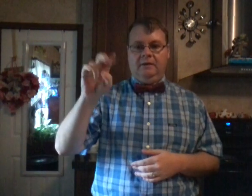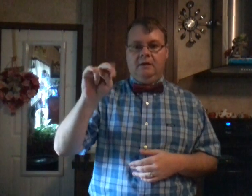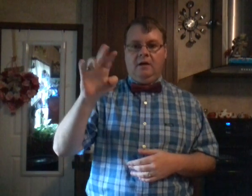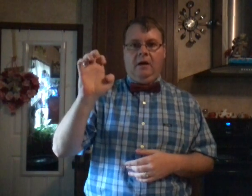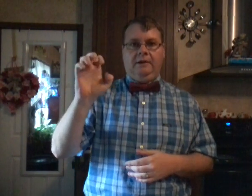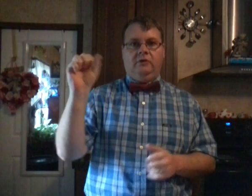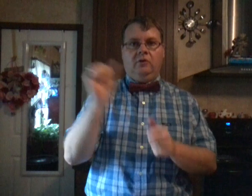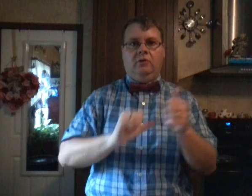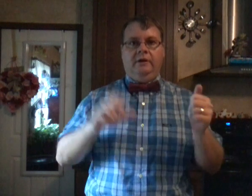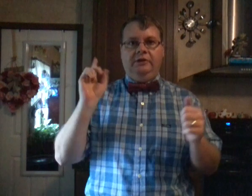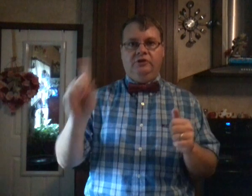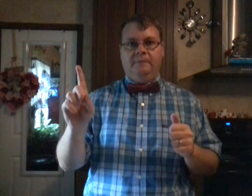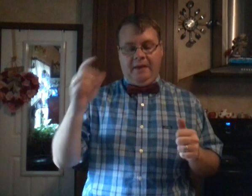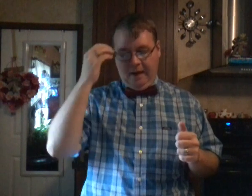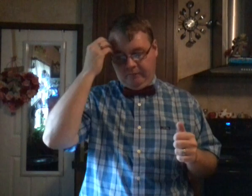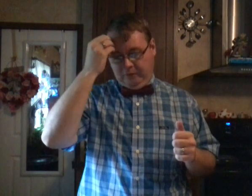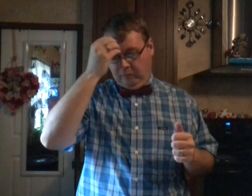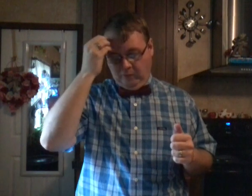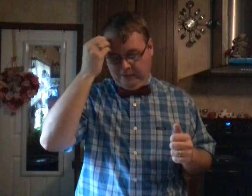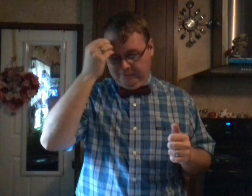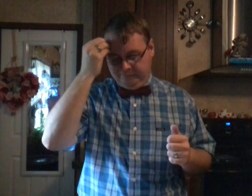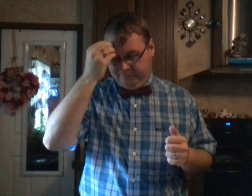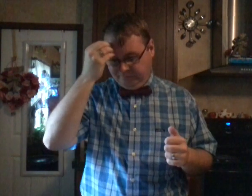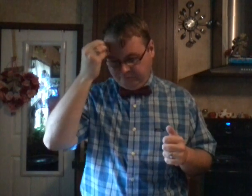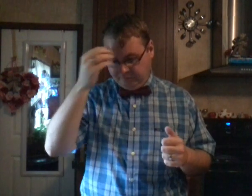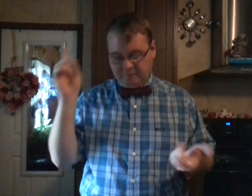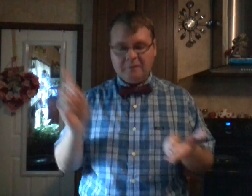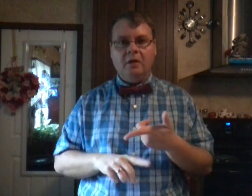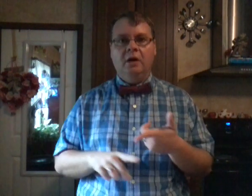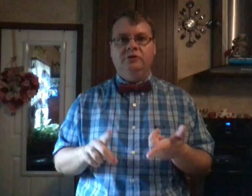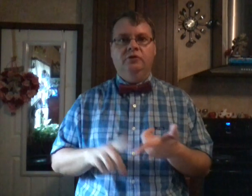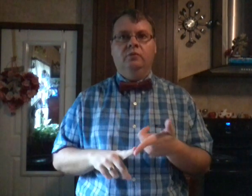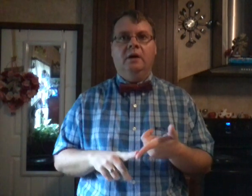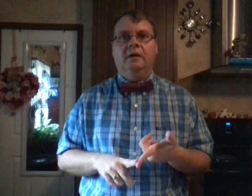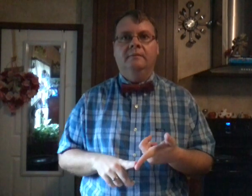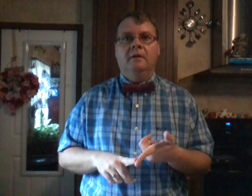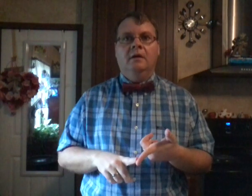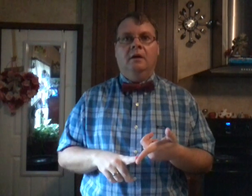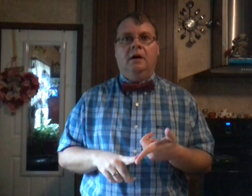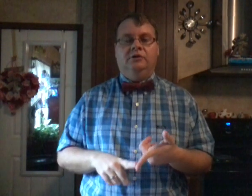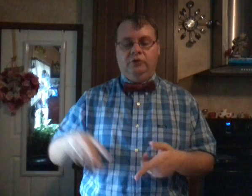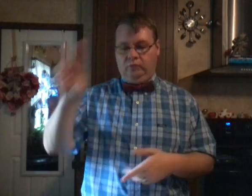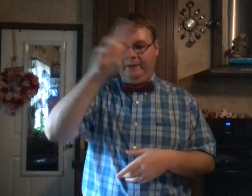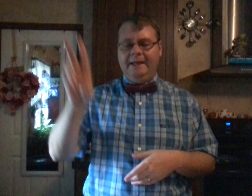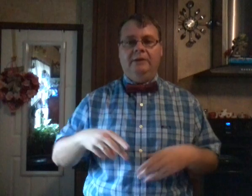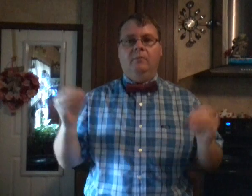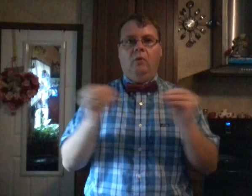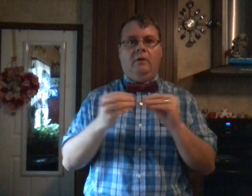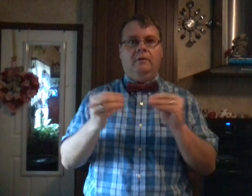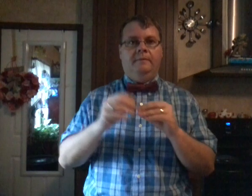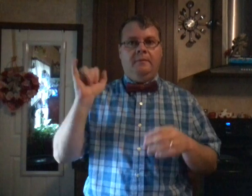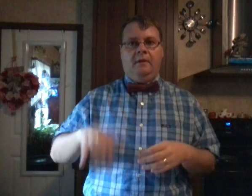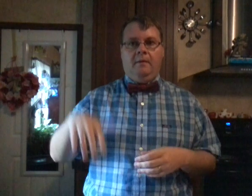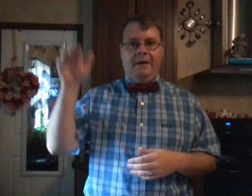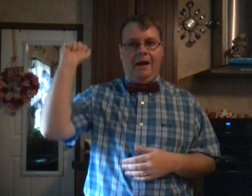encourage everyone to read more about